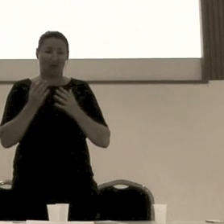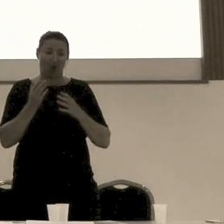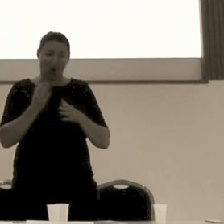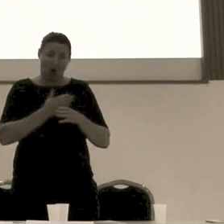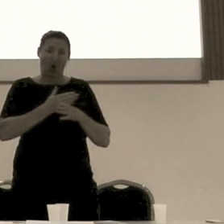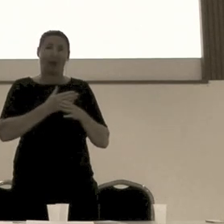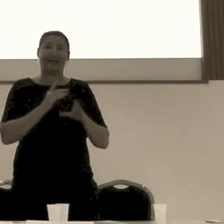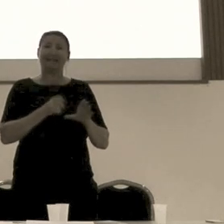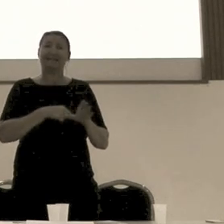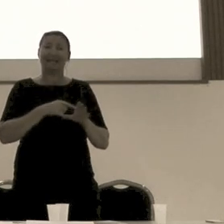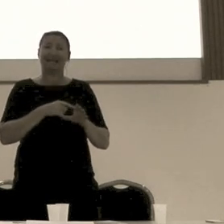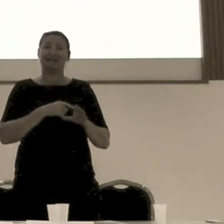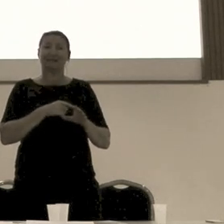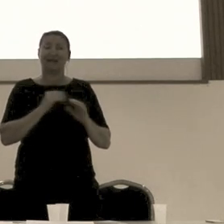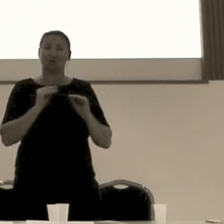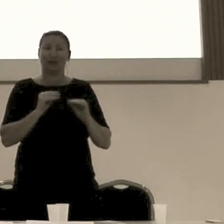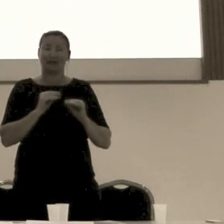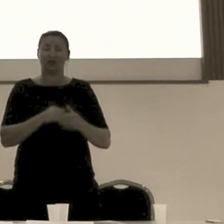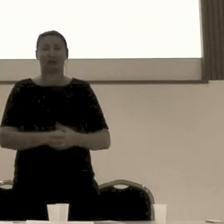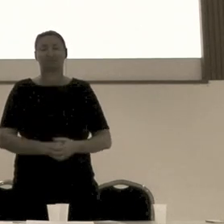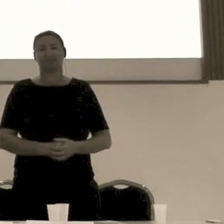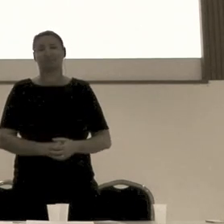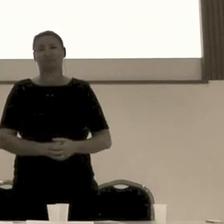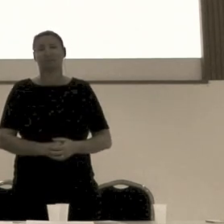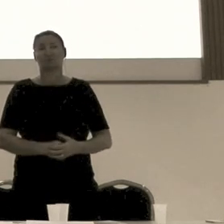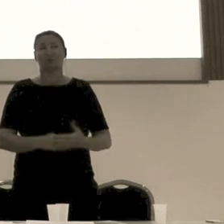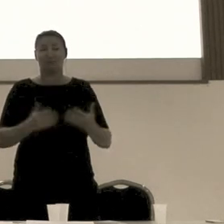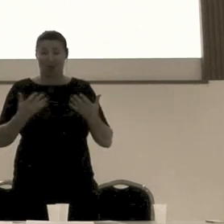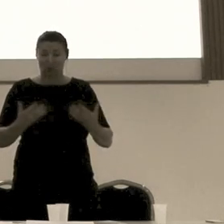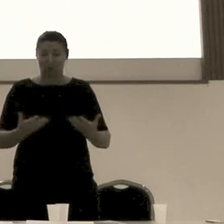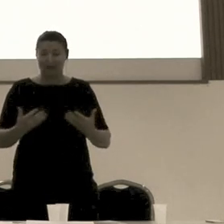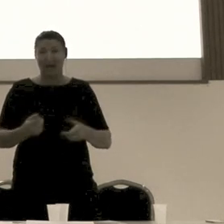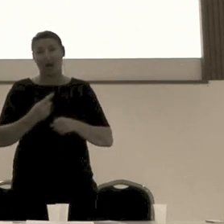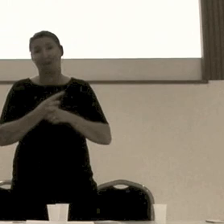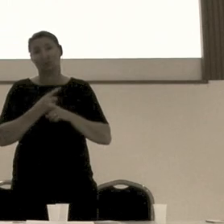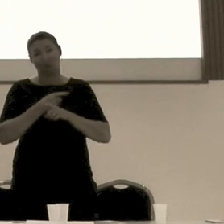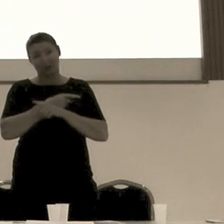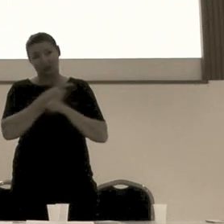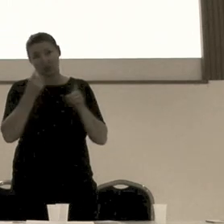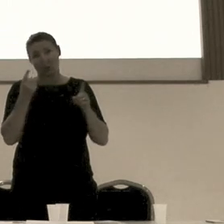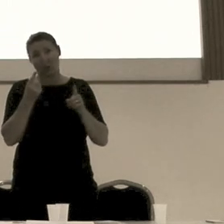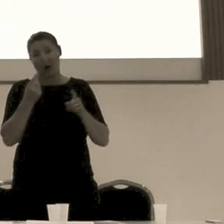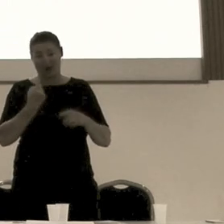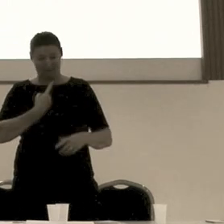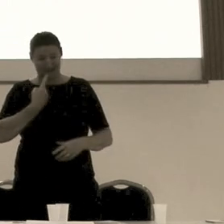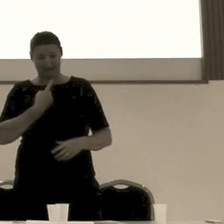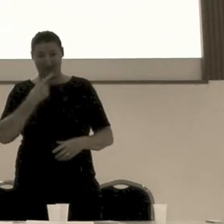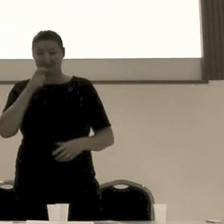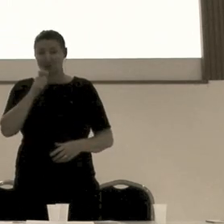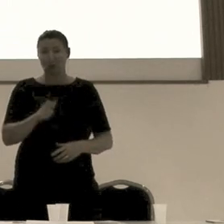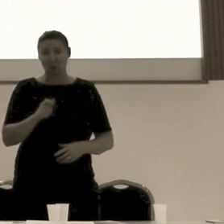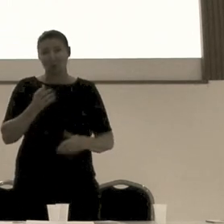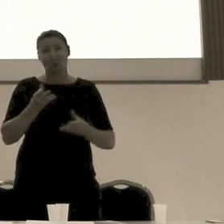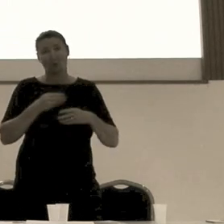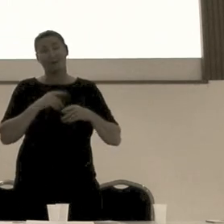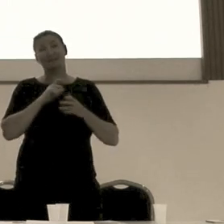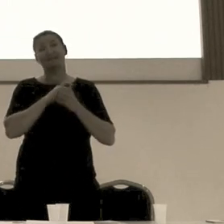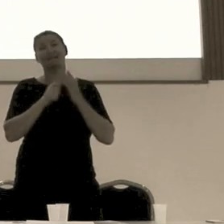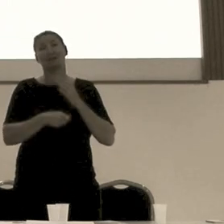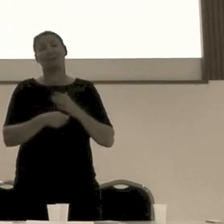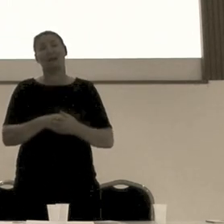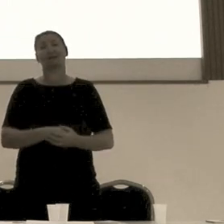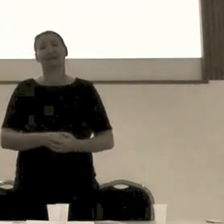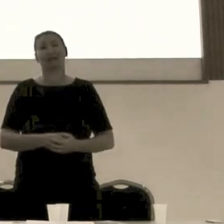education. But I am speaking to you today as a disabled student and a disabled students officer at University